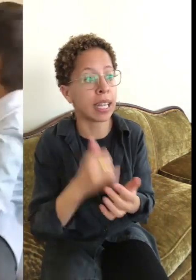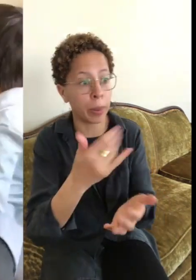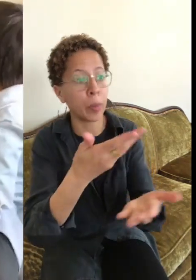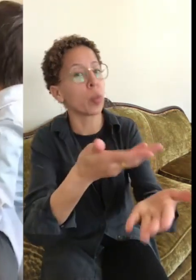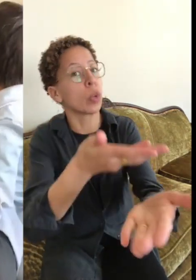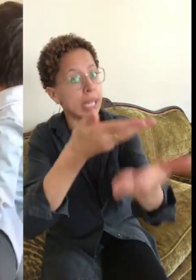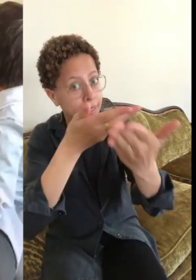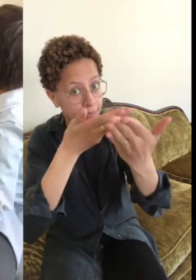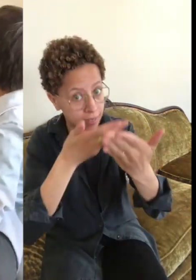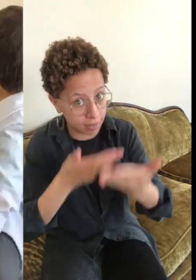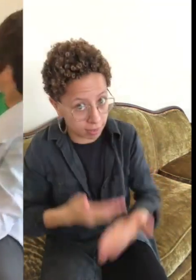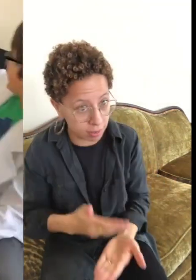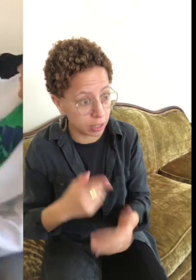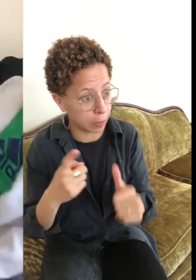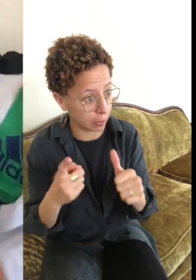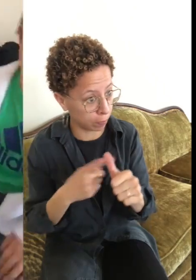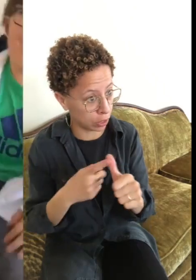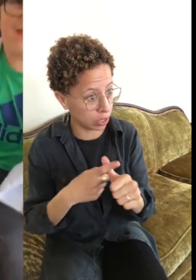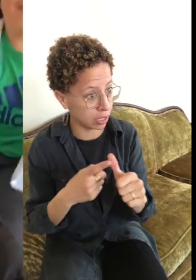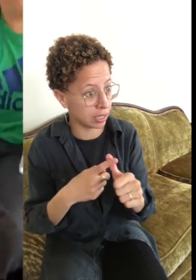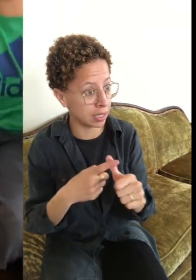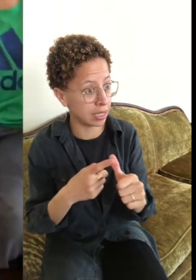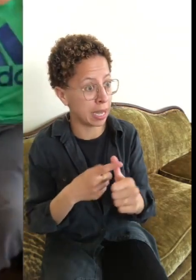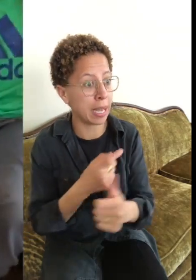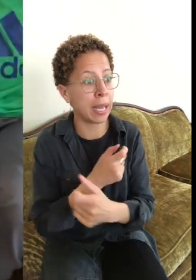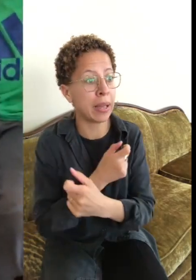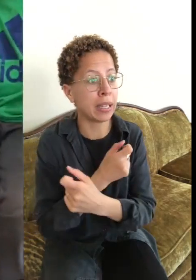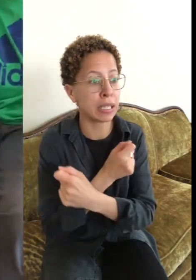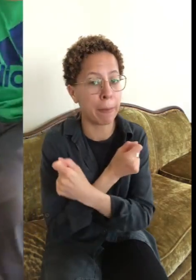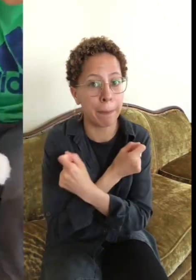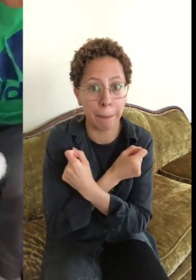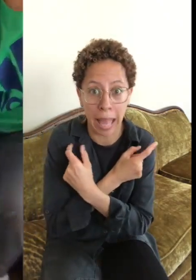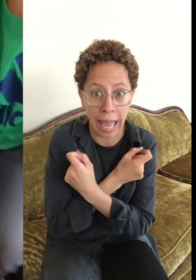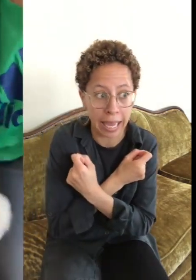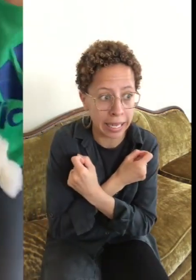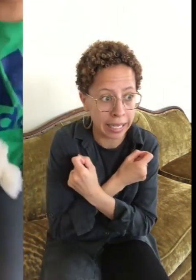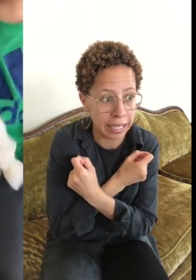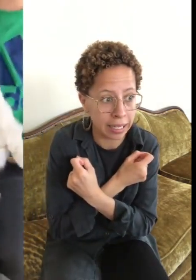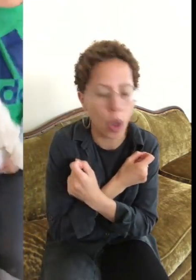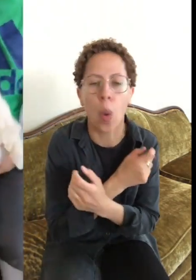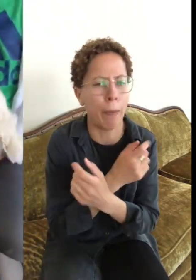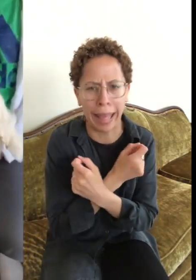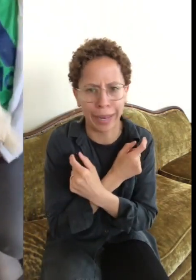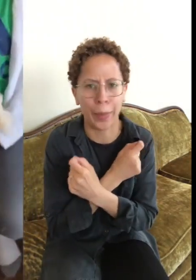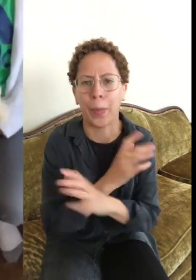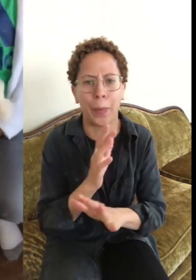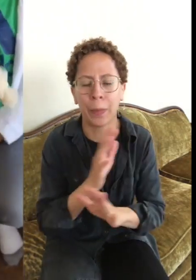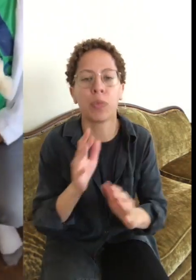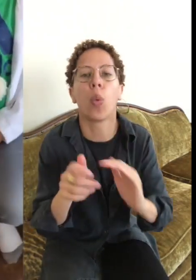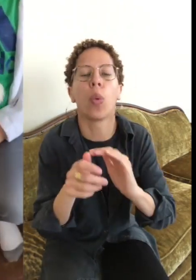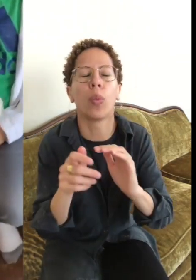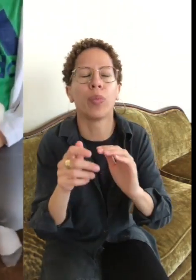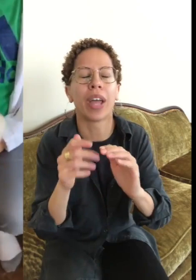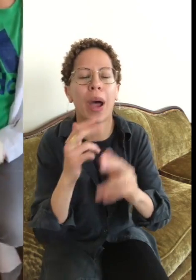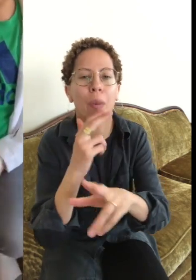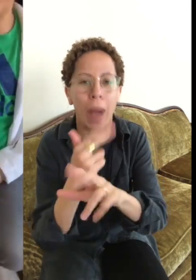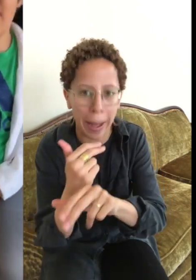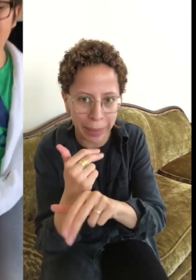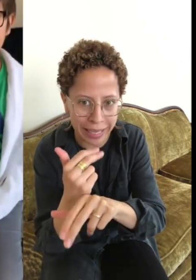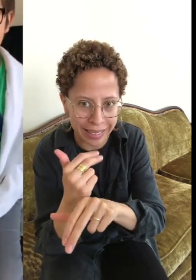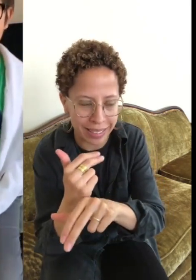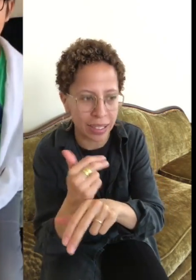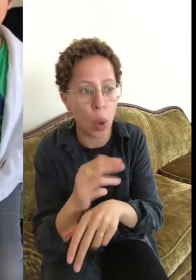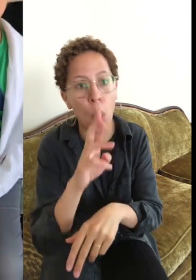it down. It's a bat. It's a bat. Let's show everybody what this It's is. a rabbit. Interesting. It's a